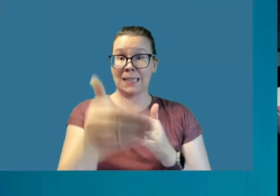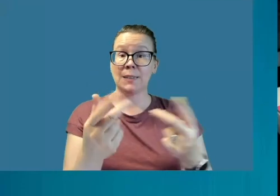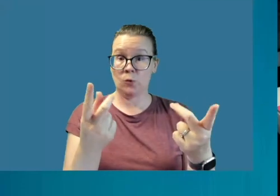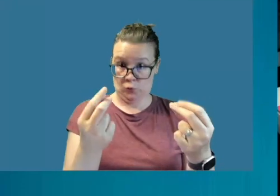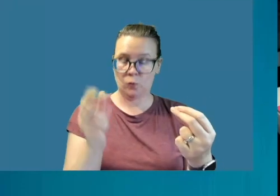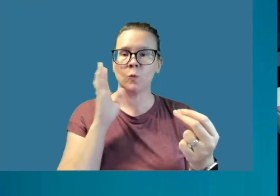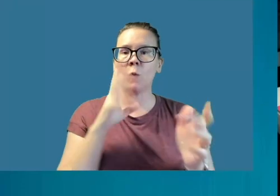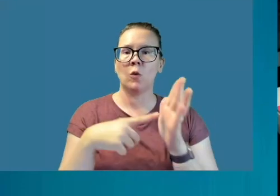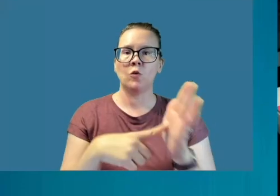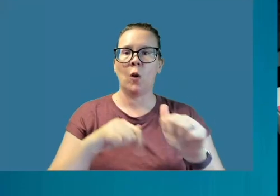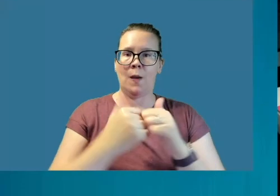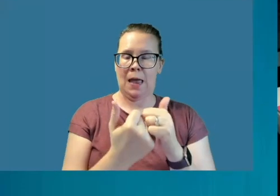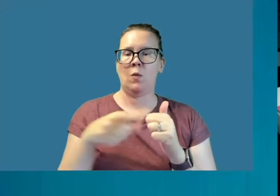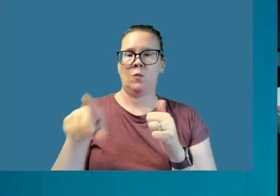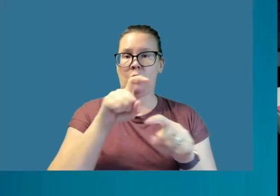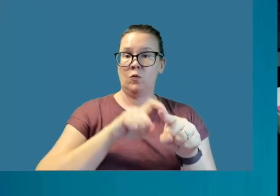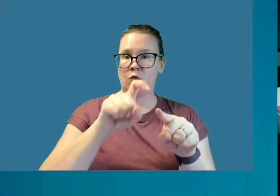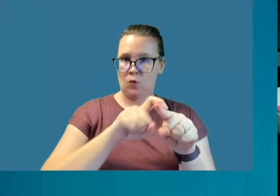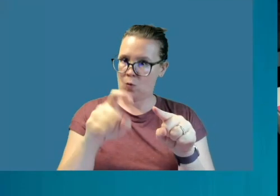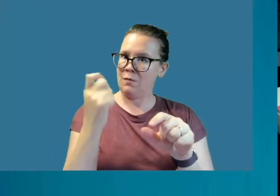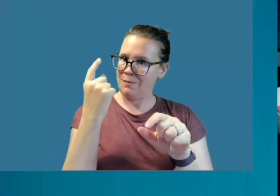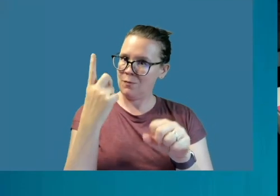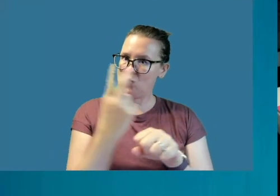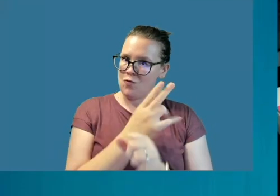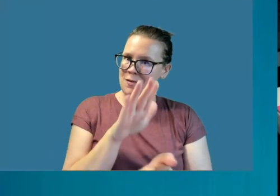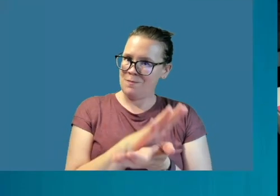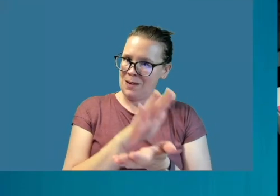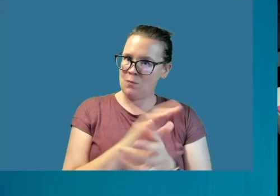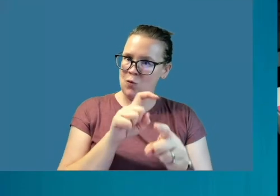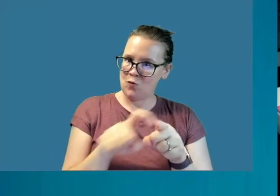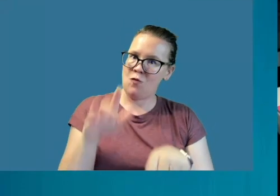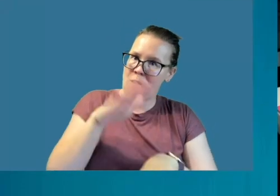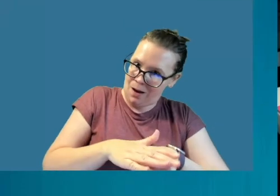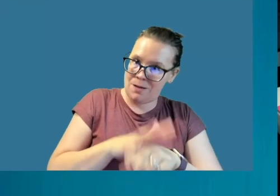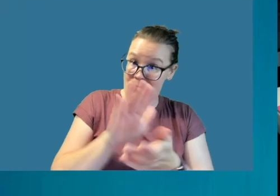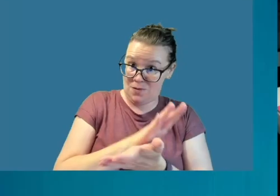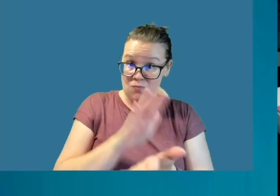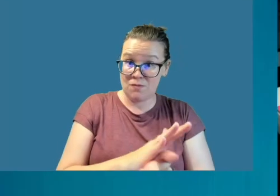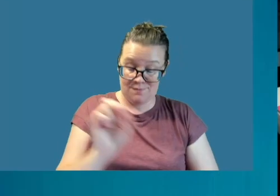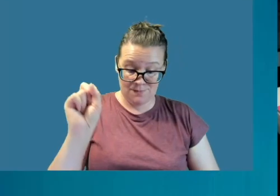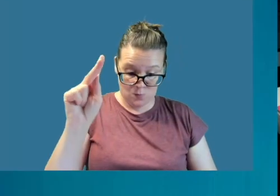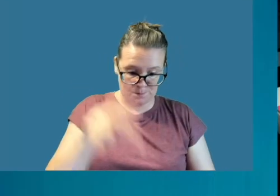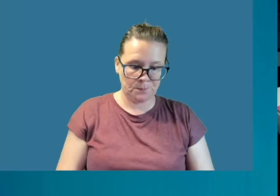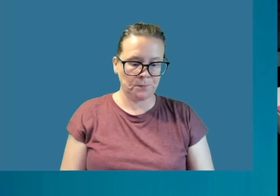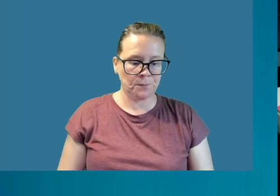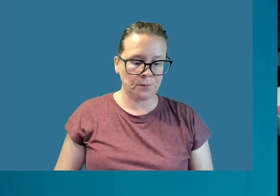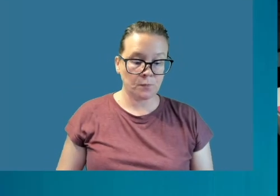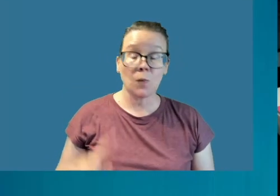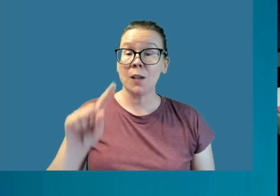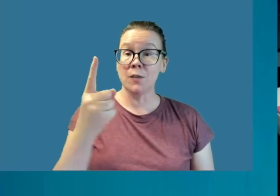So our pattern is ready, and so now we're ready to start sewing. And again, you're going to be sewing on the